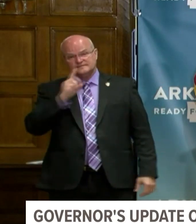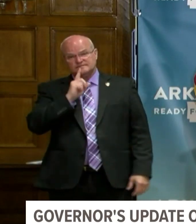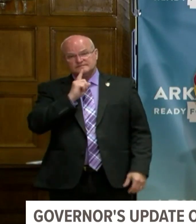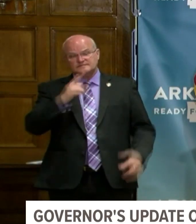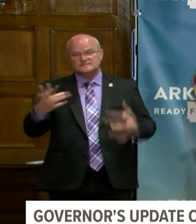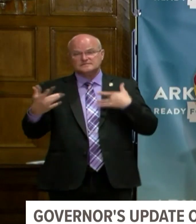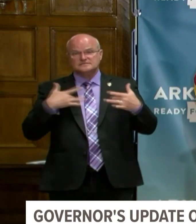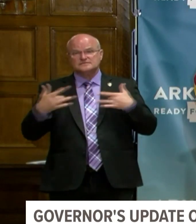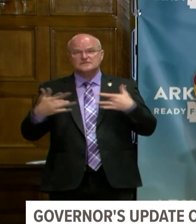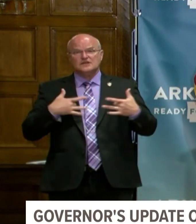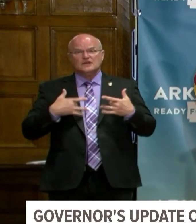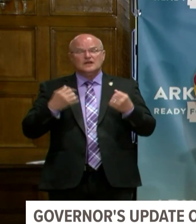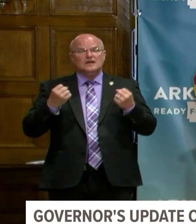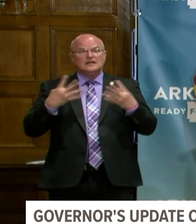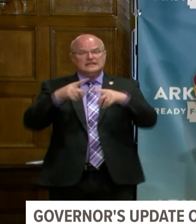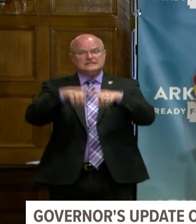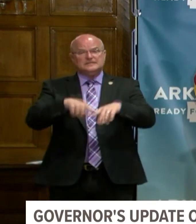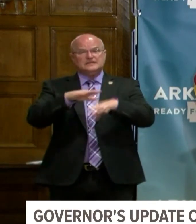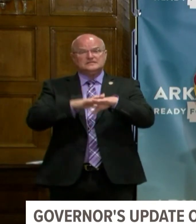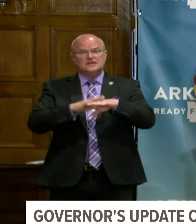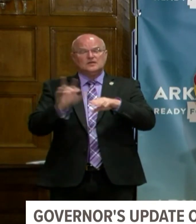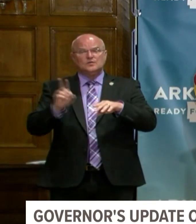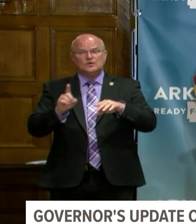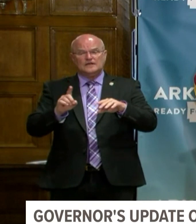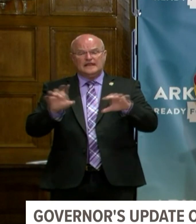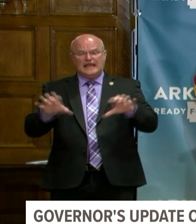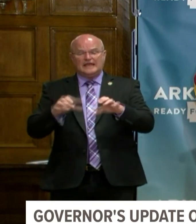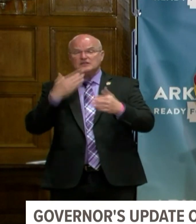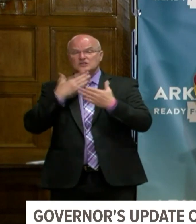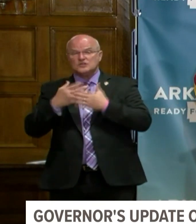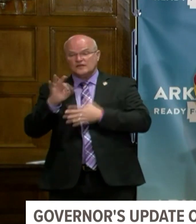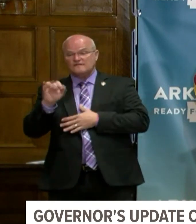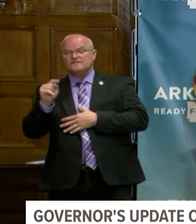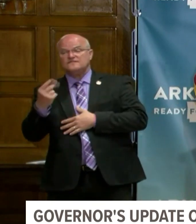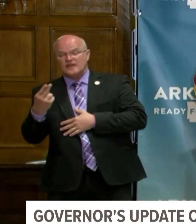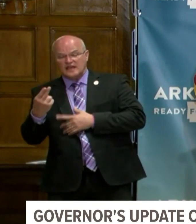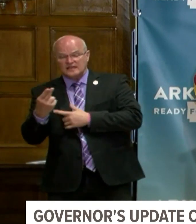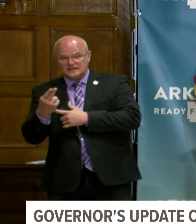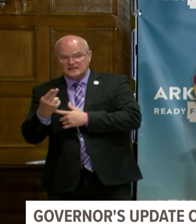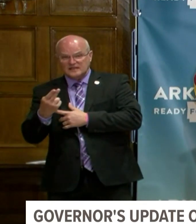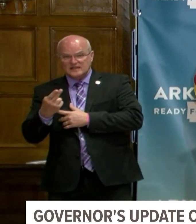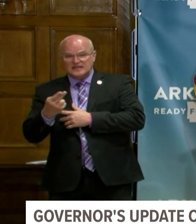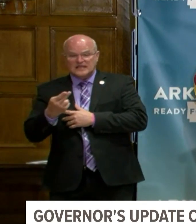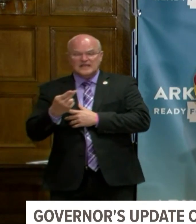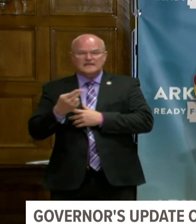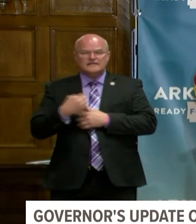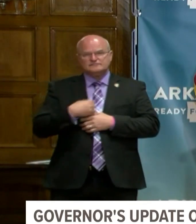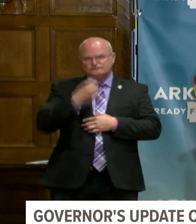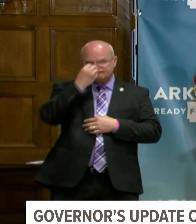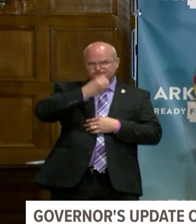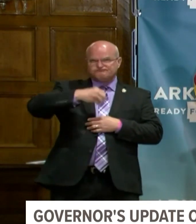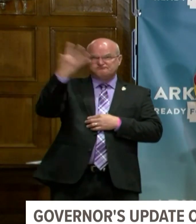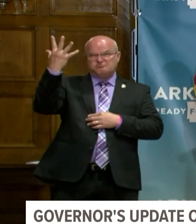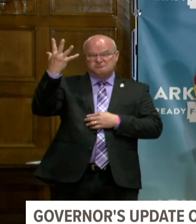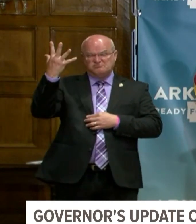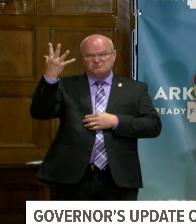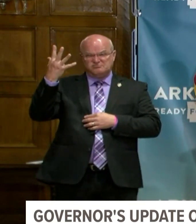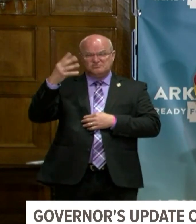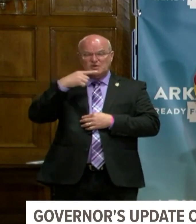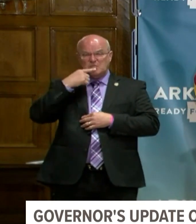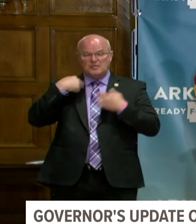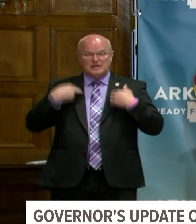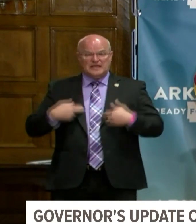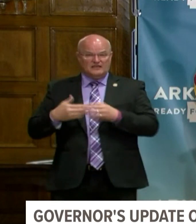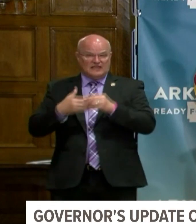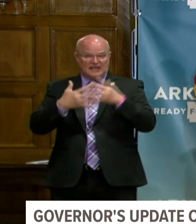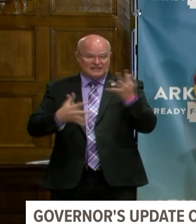is. A lot depends upon whether they act in good faith, whether they're flagrantly disregarding the public